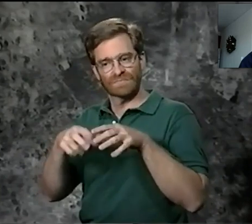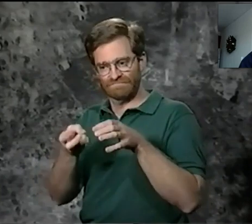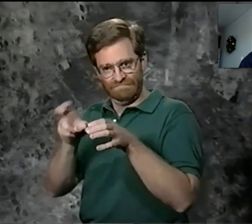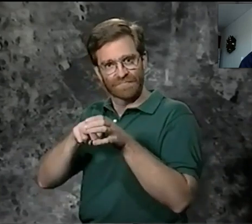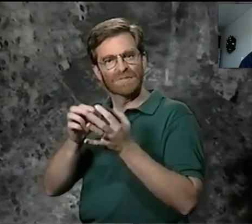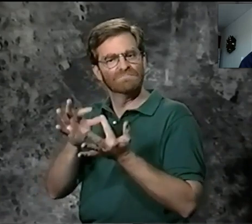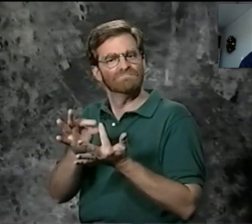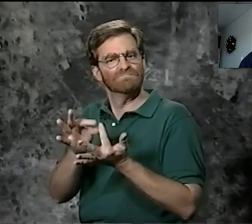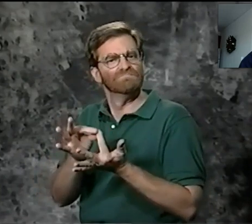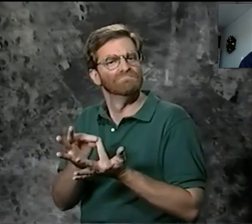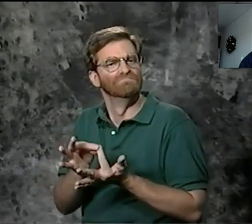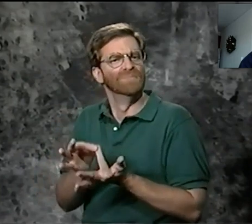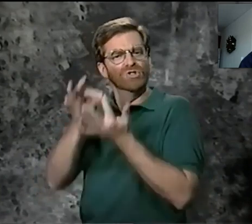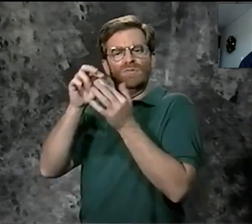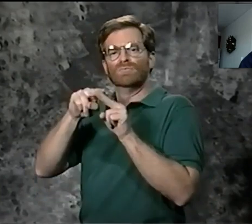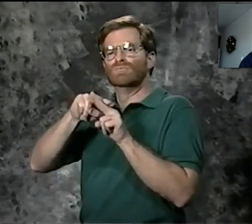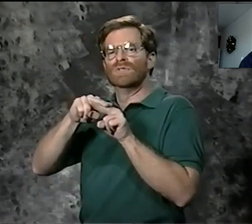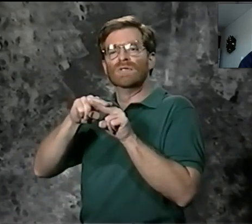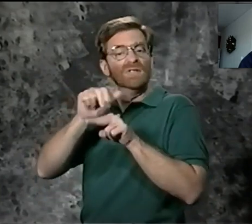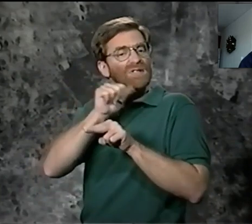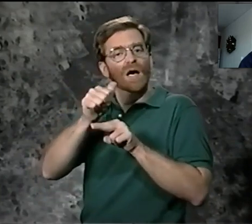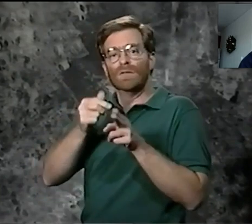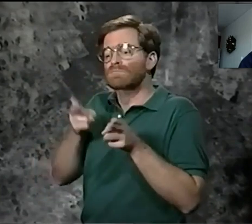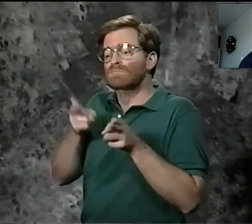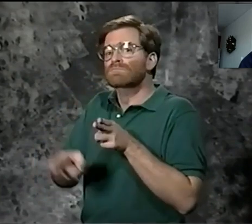So it was time to go explore town.